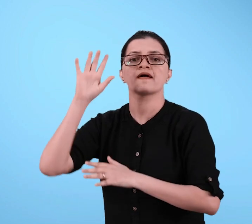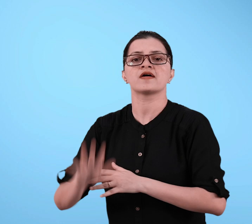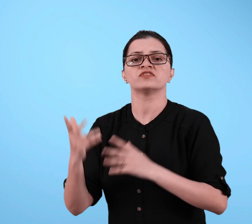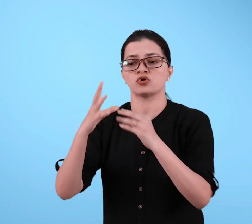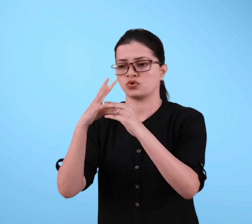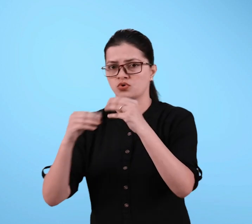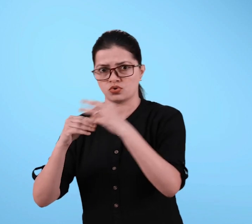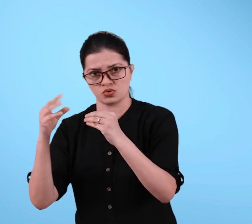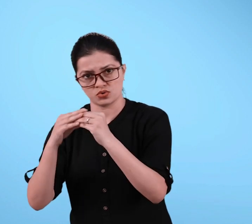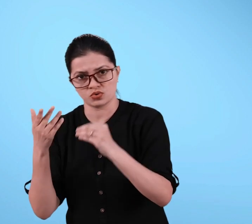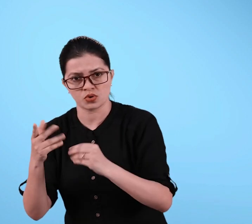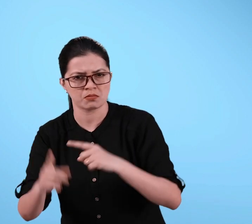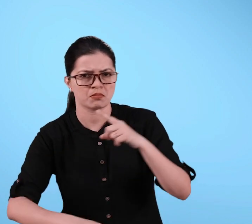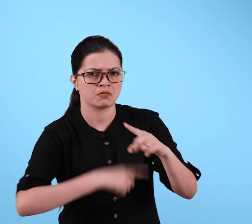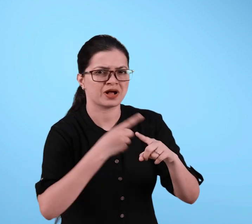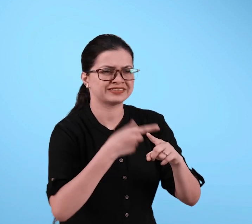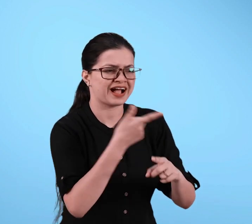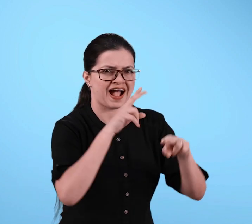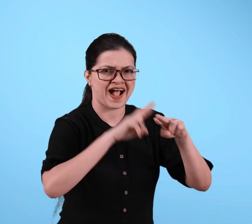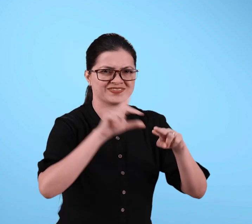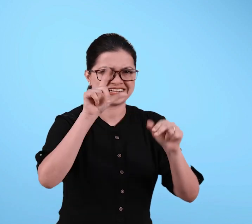were used for making fabrics.